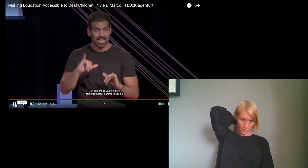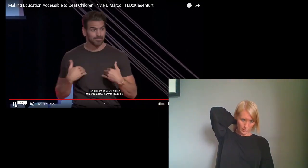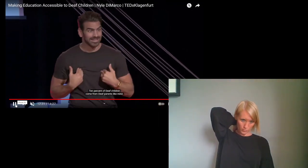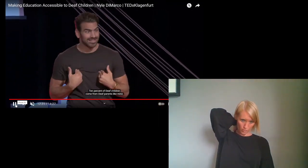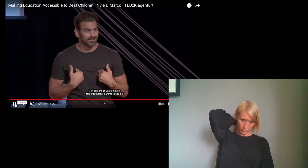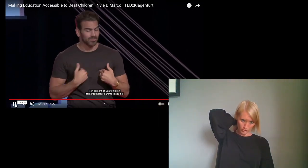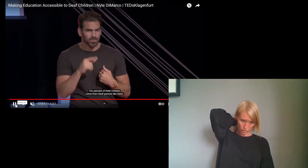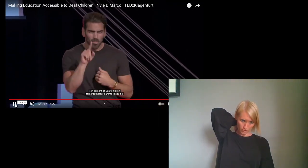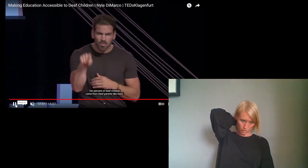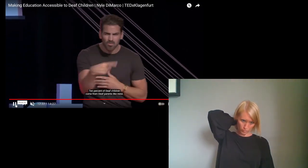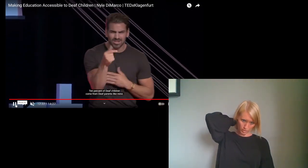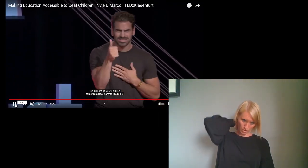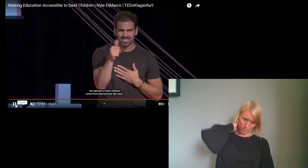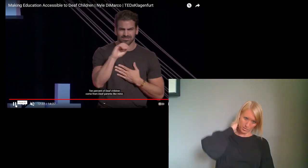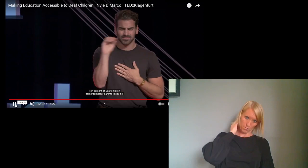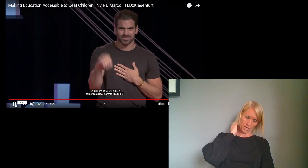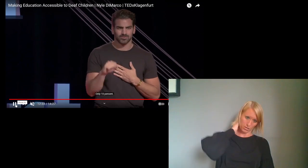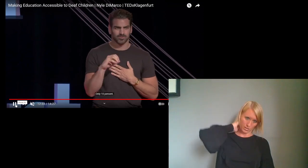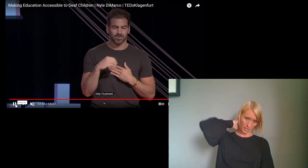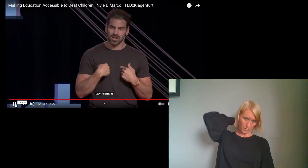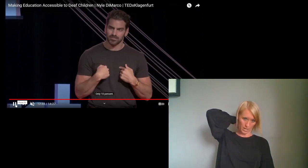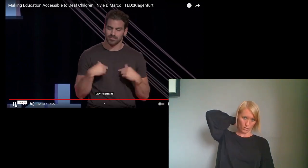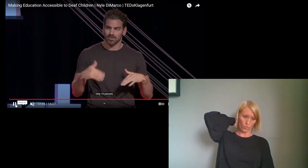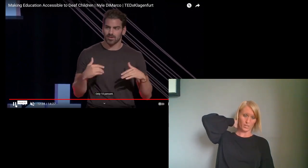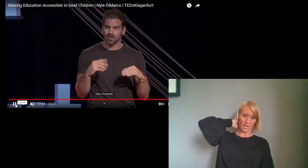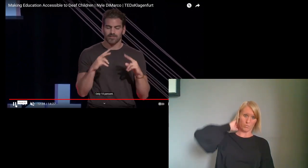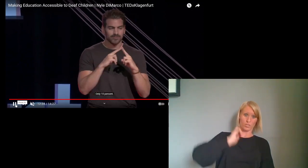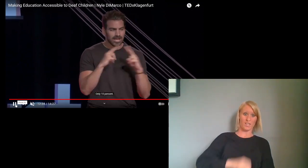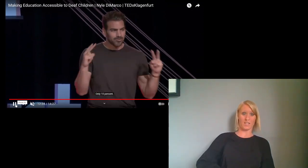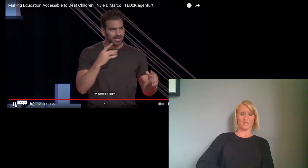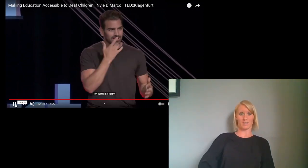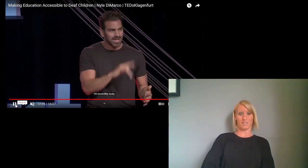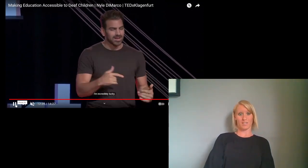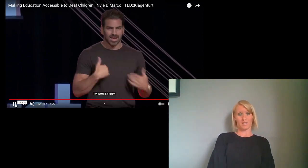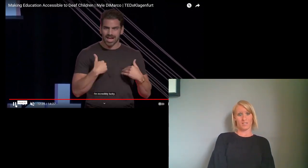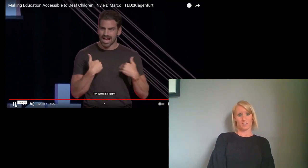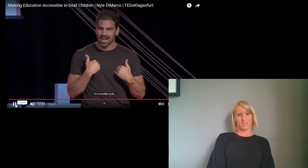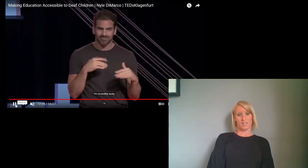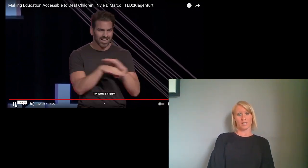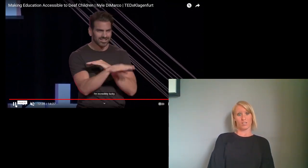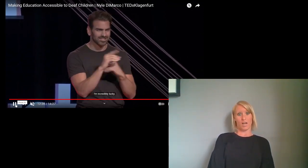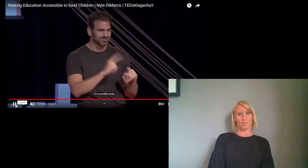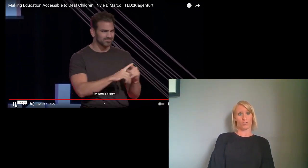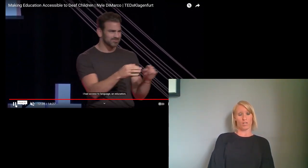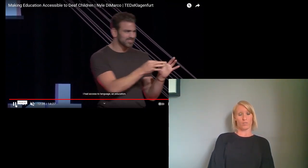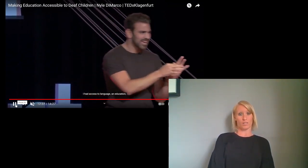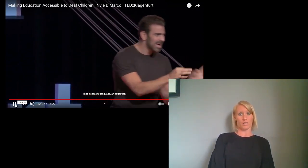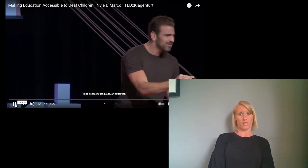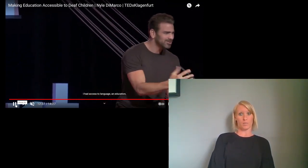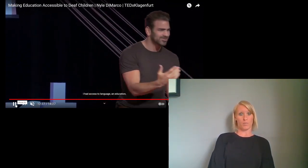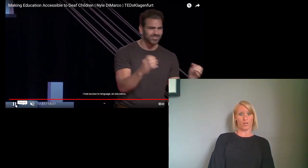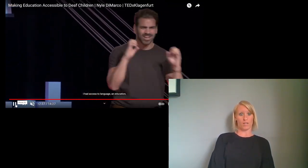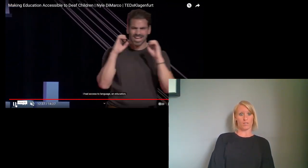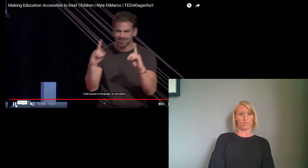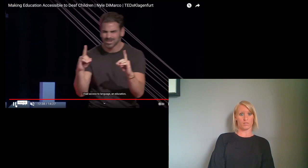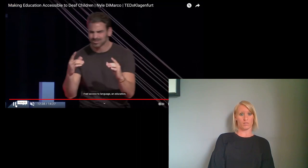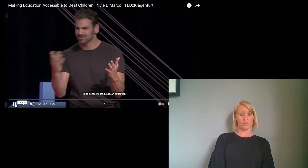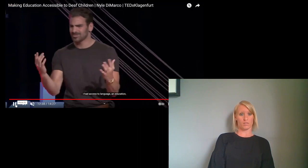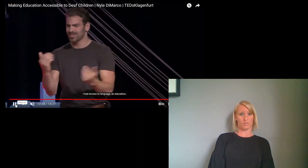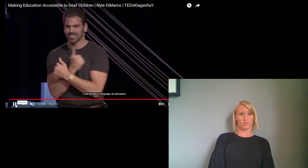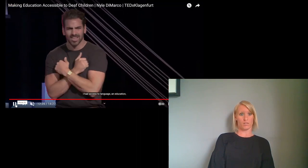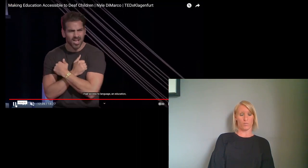or 10% of deaf children come from deaf parents like mine, only 10%. I'm incredibly lucky to be part of